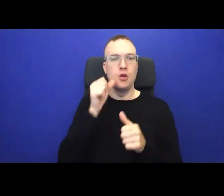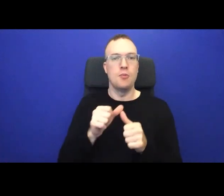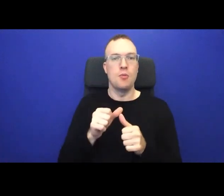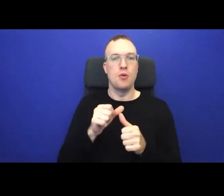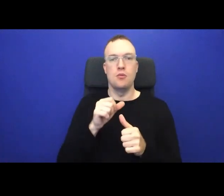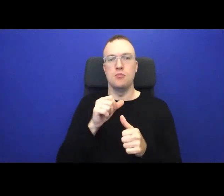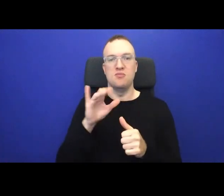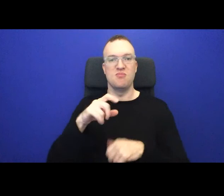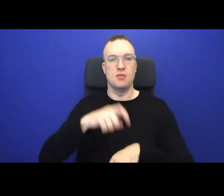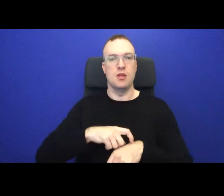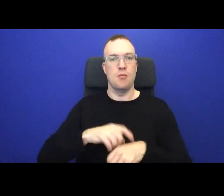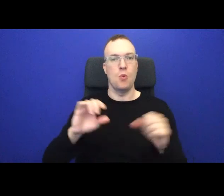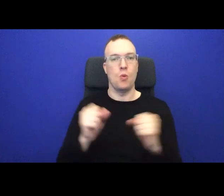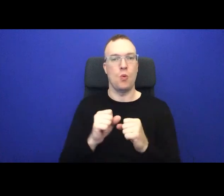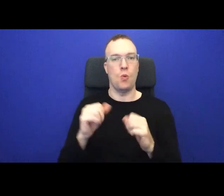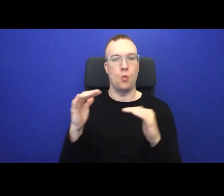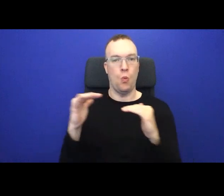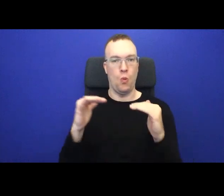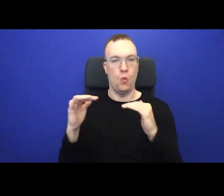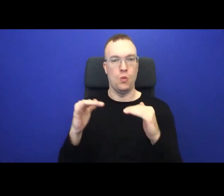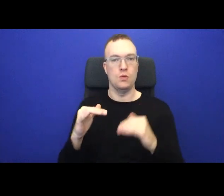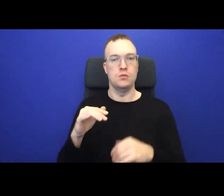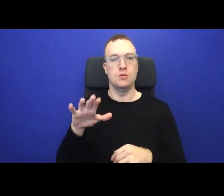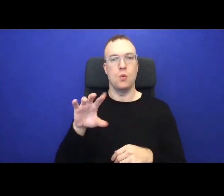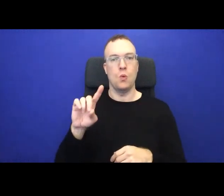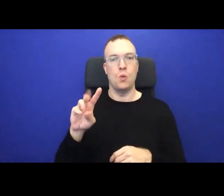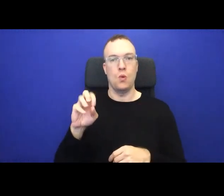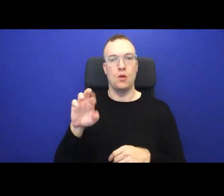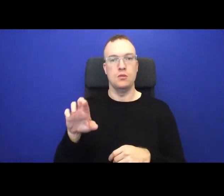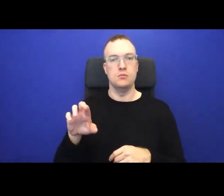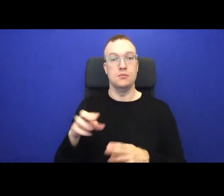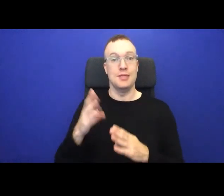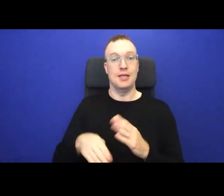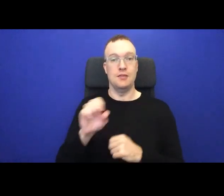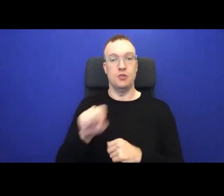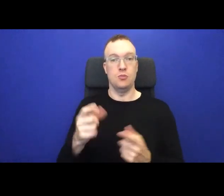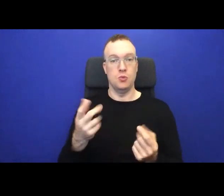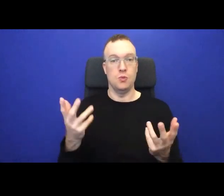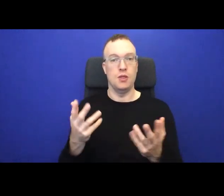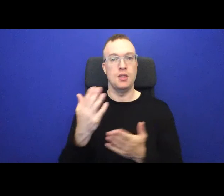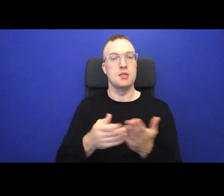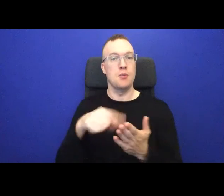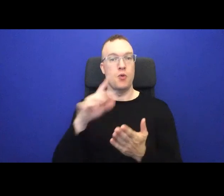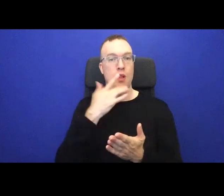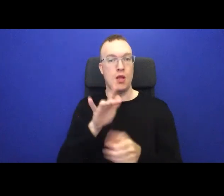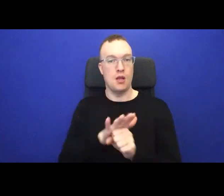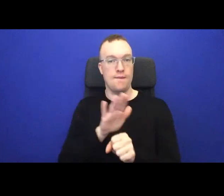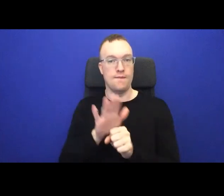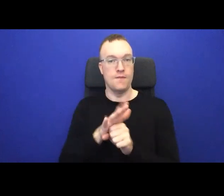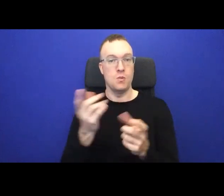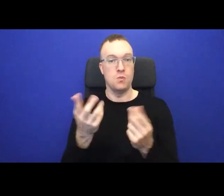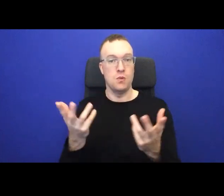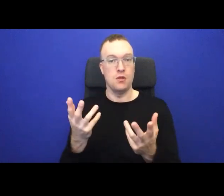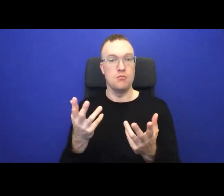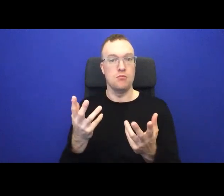for this summer, what does he do at the end of term? Well, some of you will have been lucky enough to have